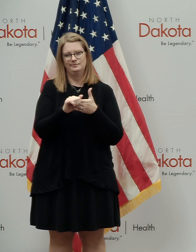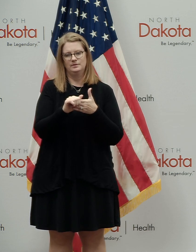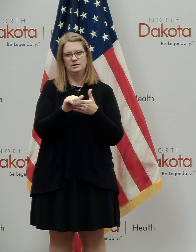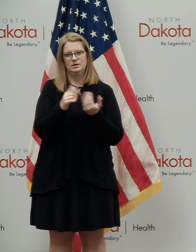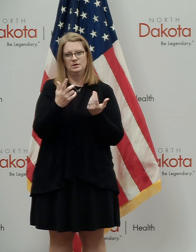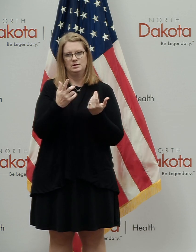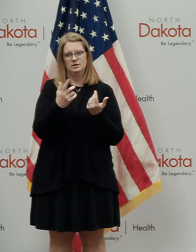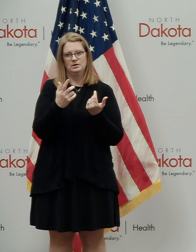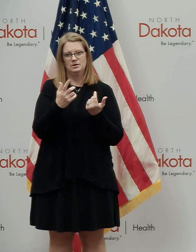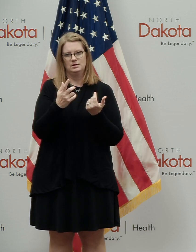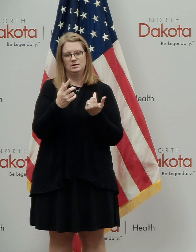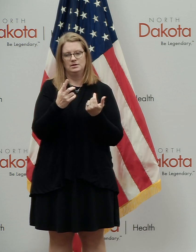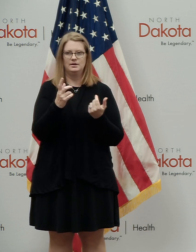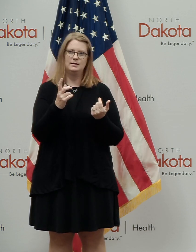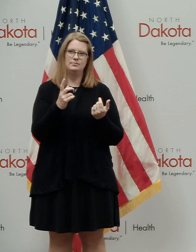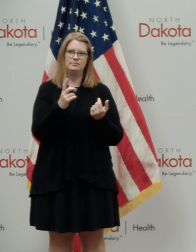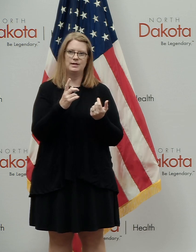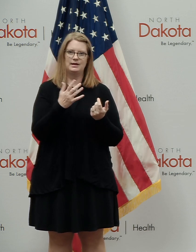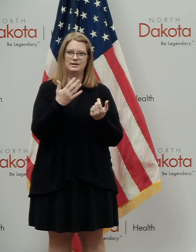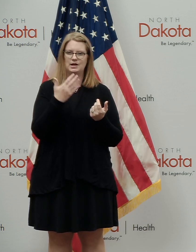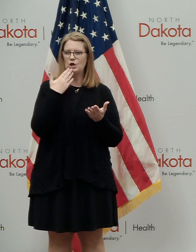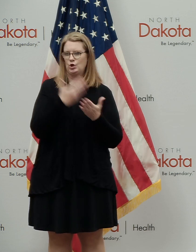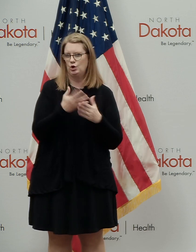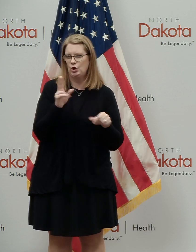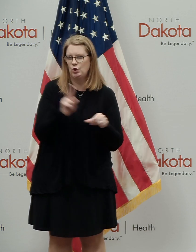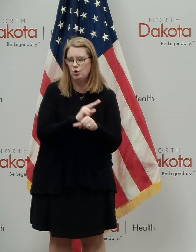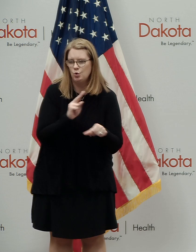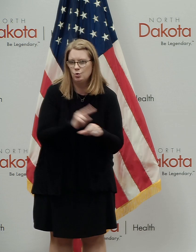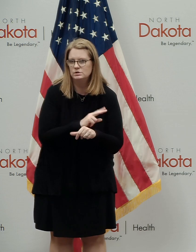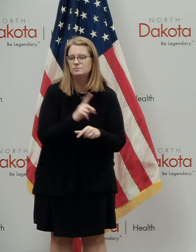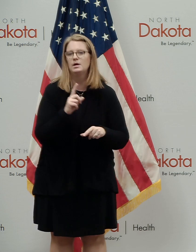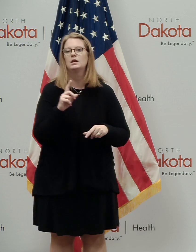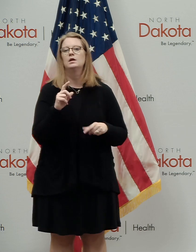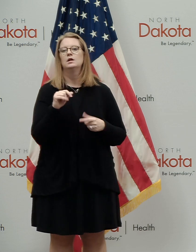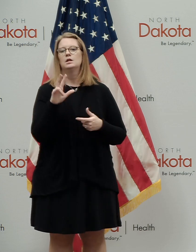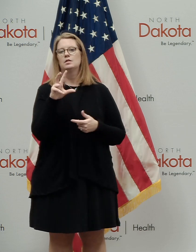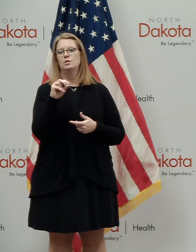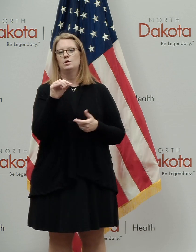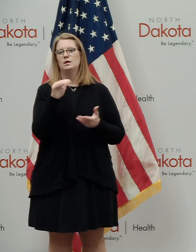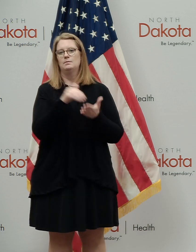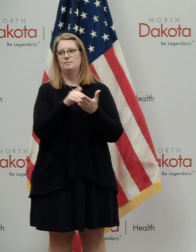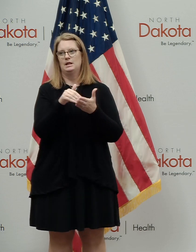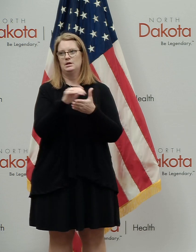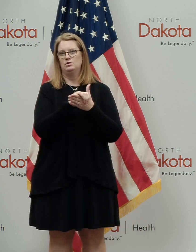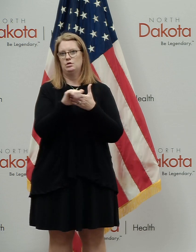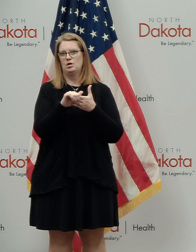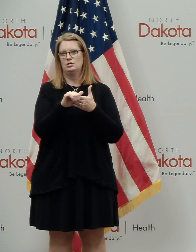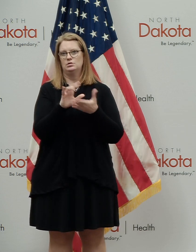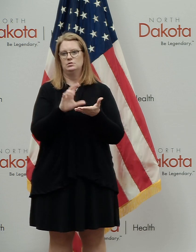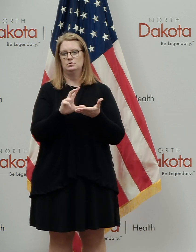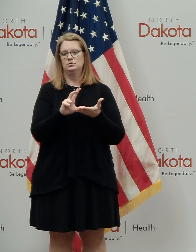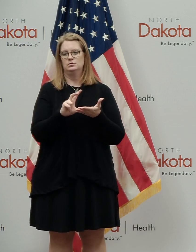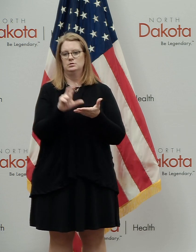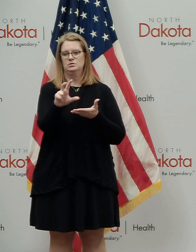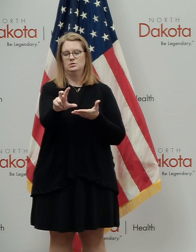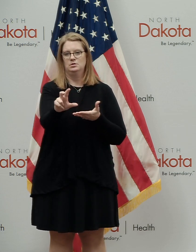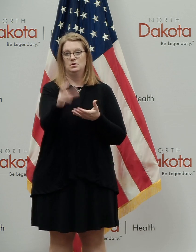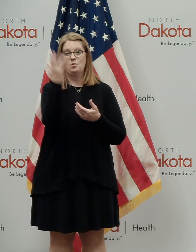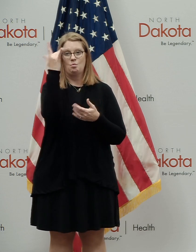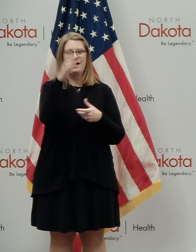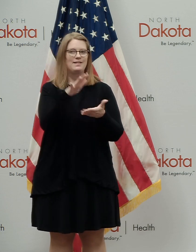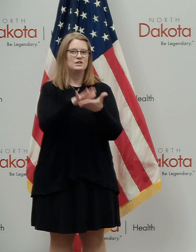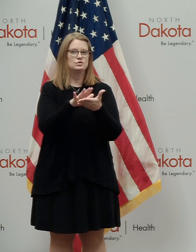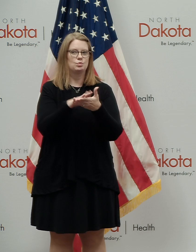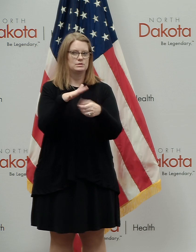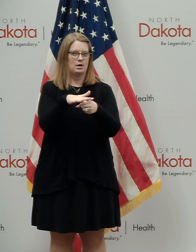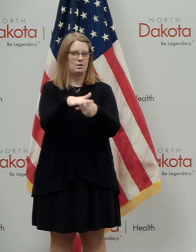for the buck because that's not right thing to say, but that's what we needed because the schools are under a lot of